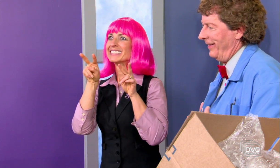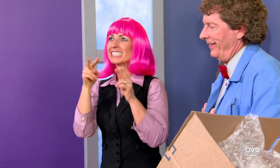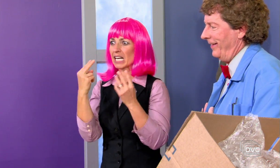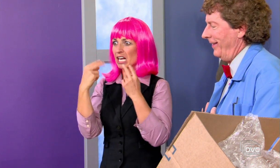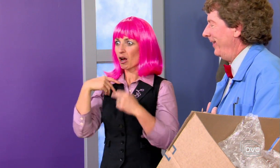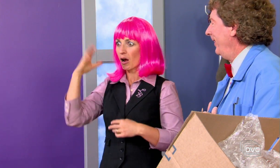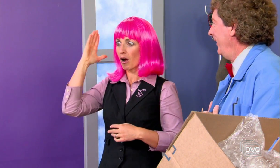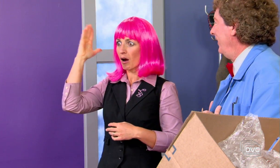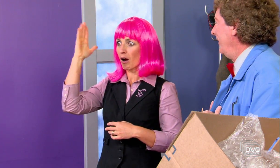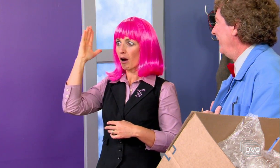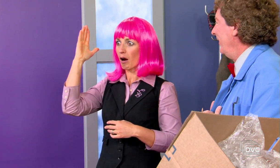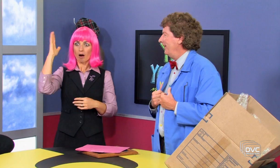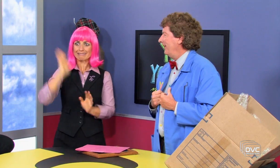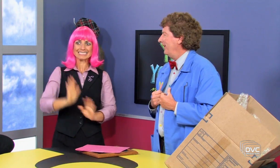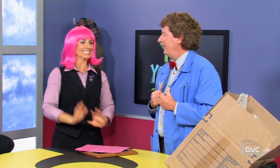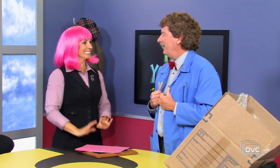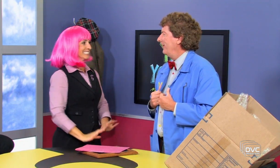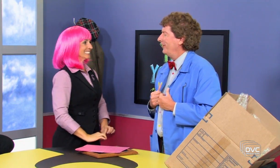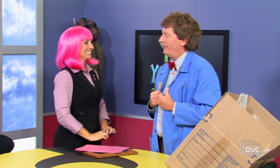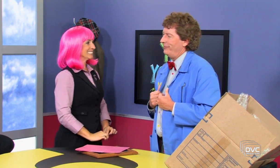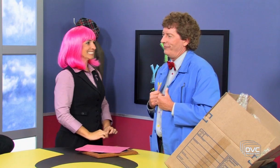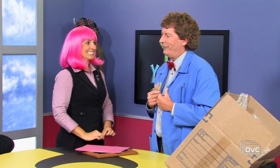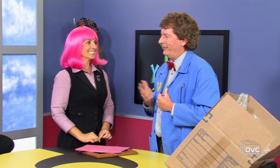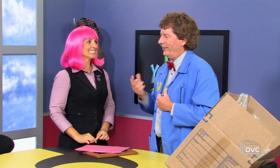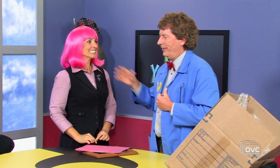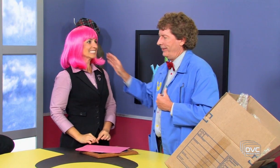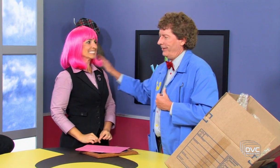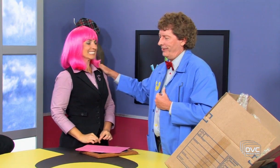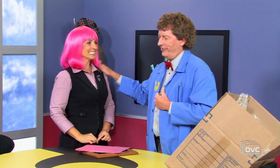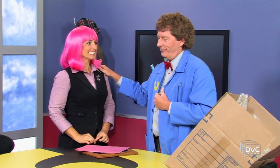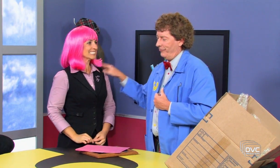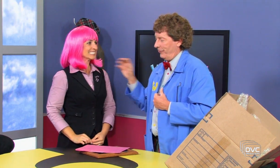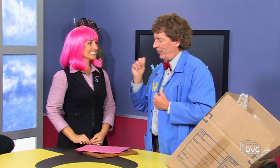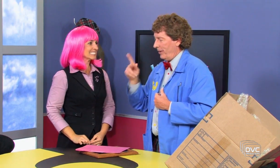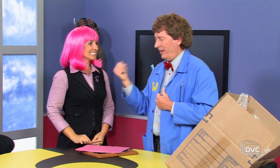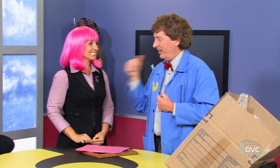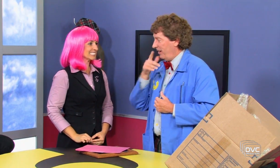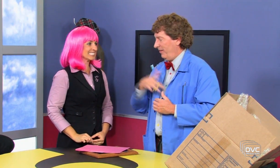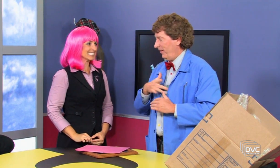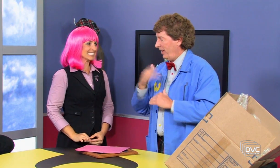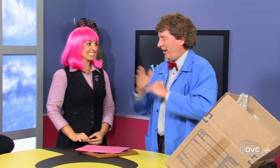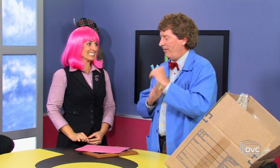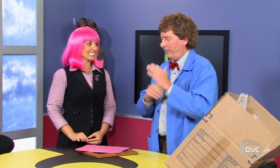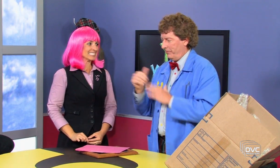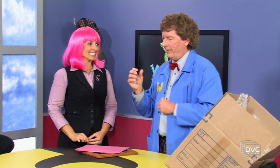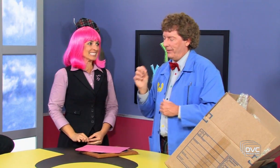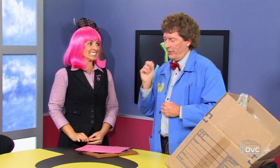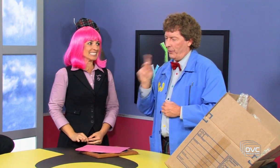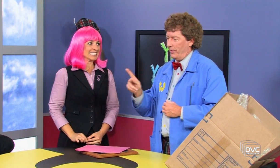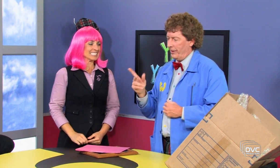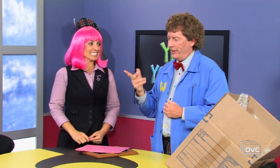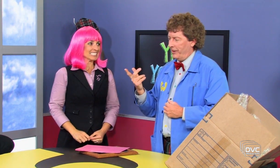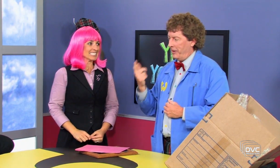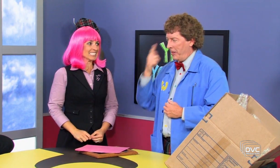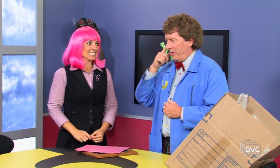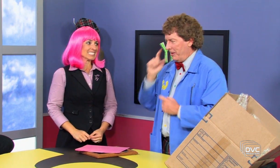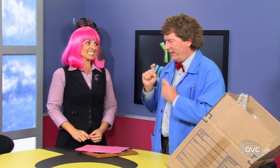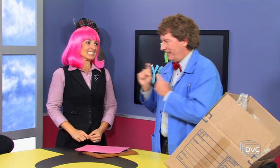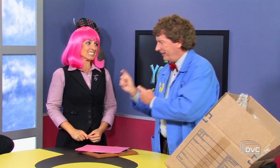I'd be any good at presenting. No, no, no. Okay. If you're not comfortable with it, I thought I could